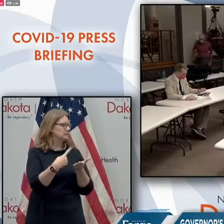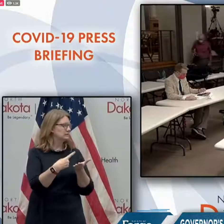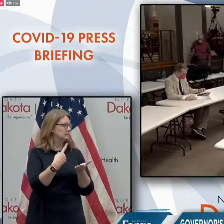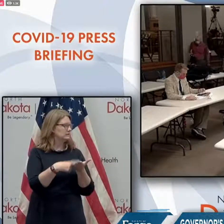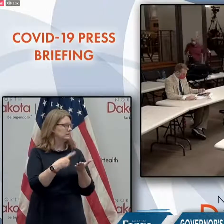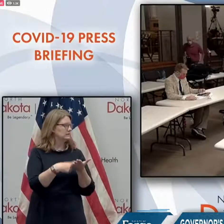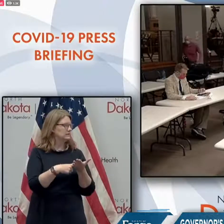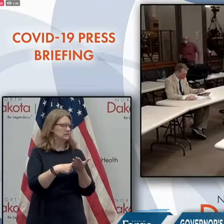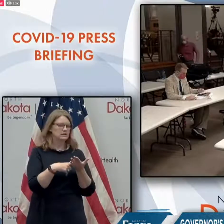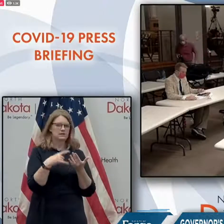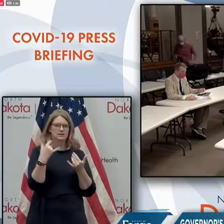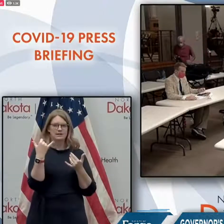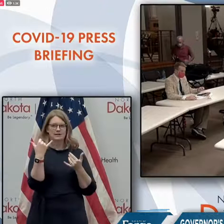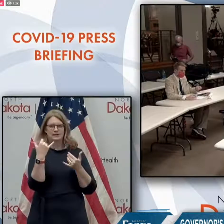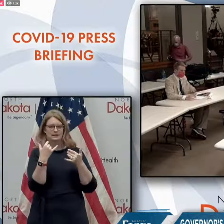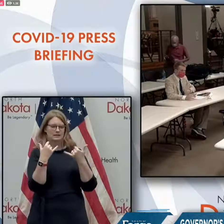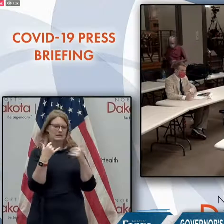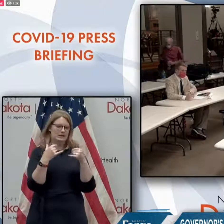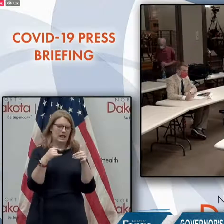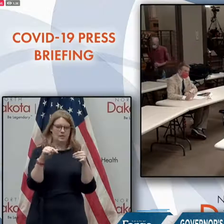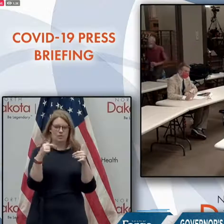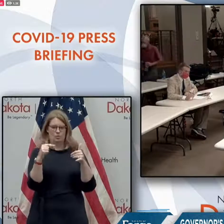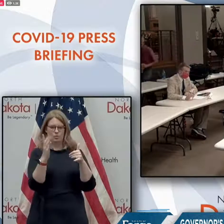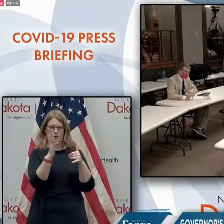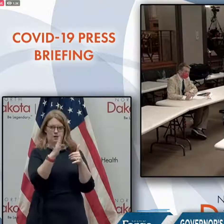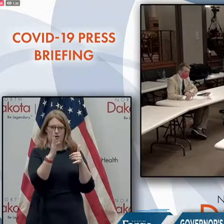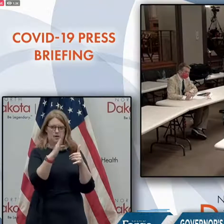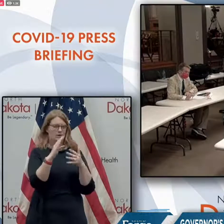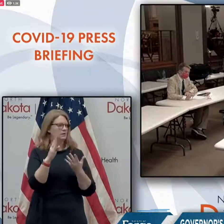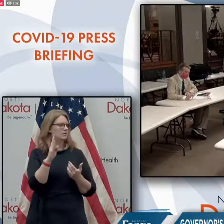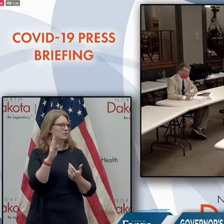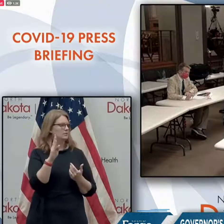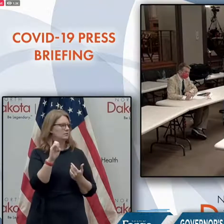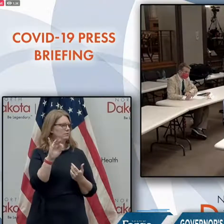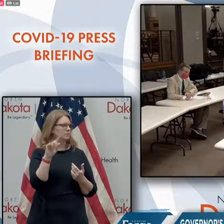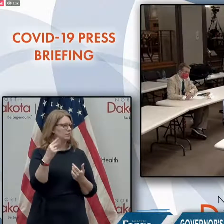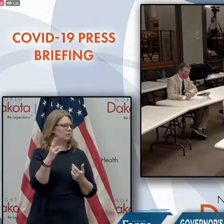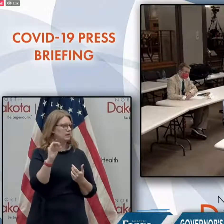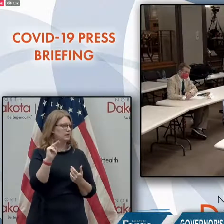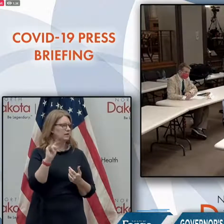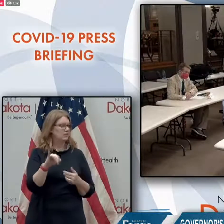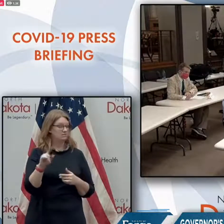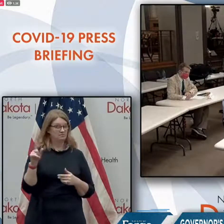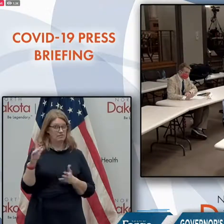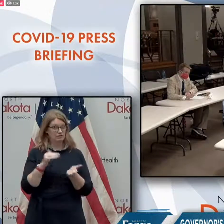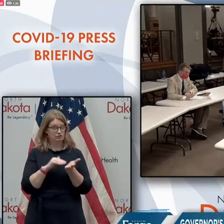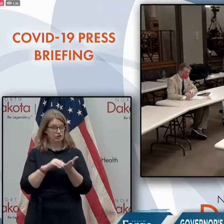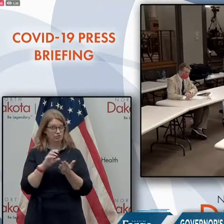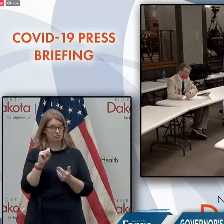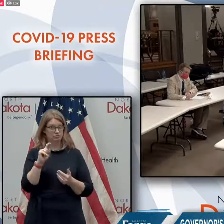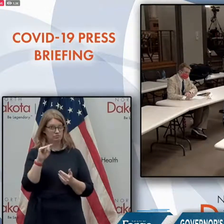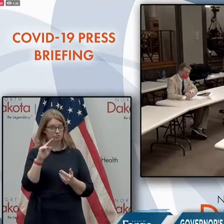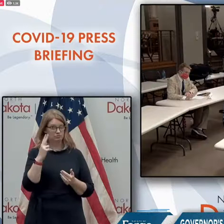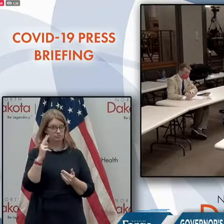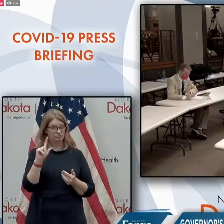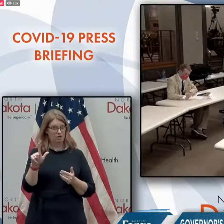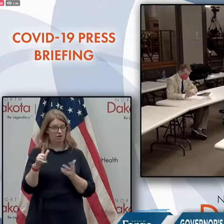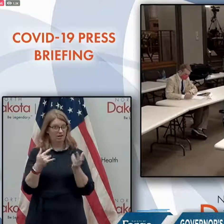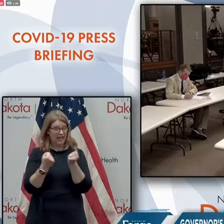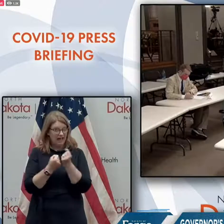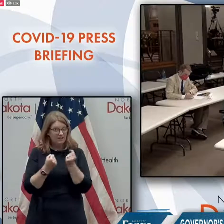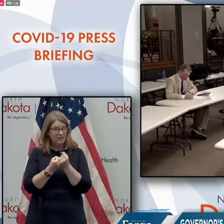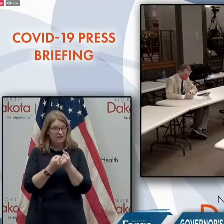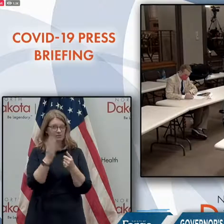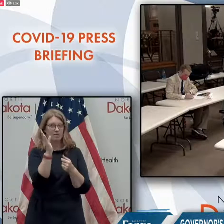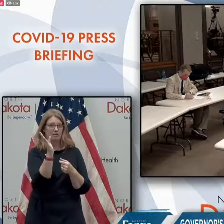yellow rate versus the green rate maybe for Burleigh County. Was Dr. Stahl advocating for moving that, that risk level up